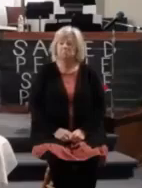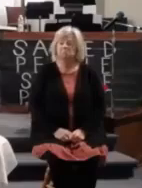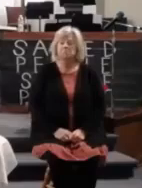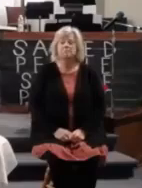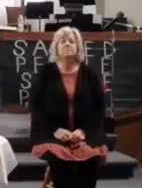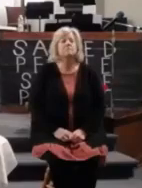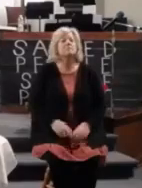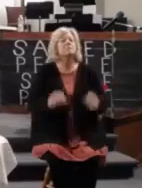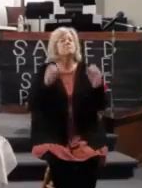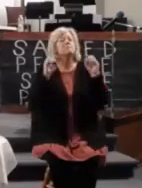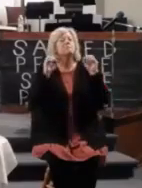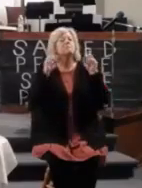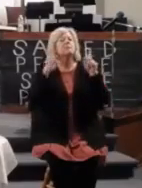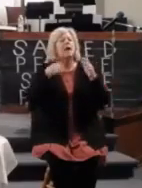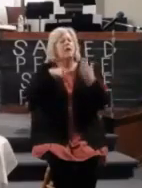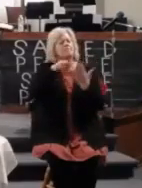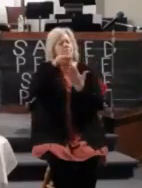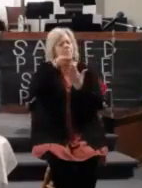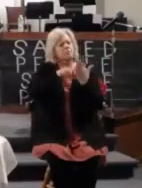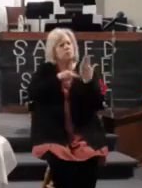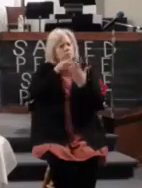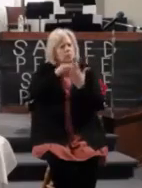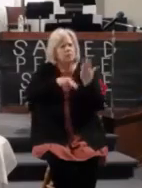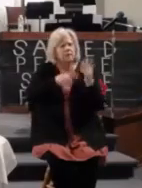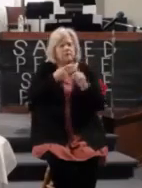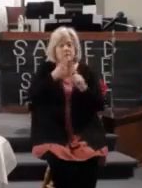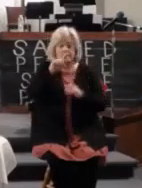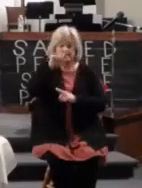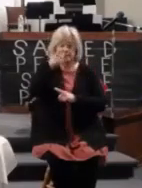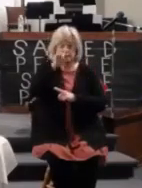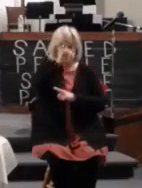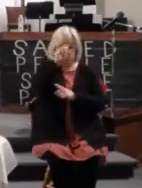All right, I'm going to be reading out of 1 John